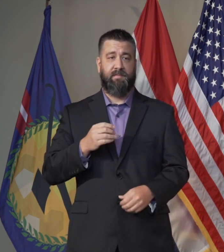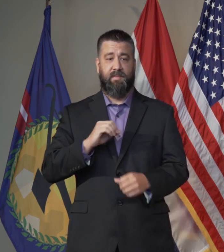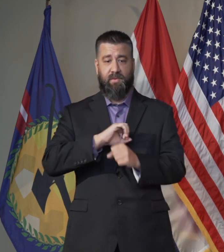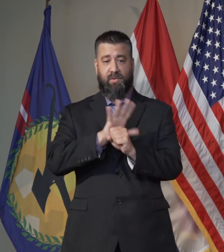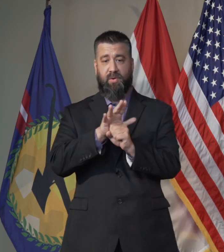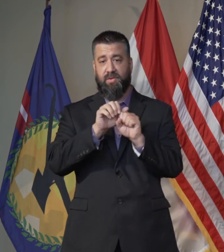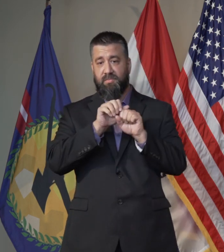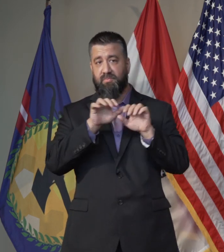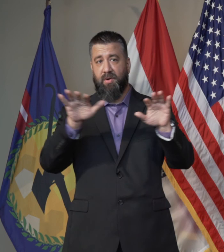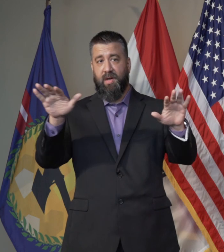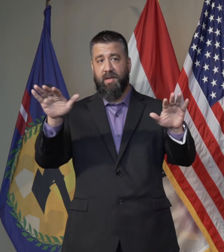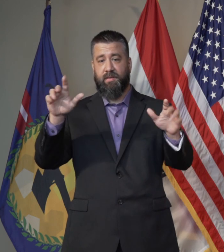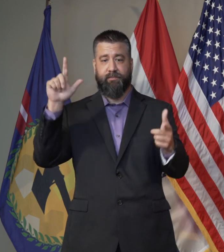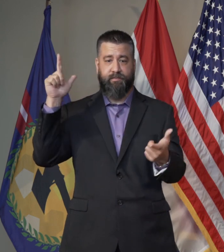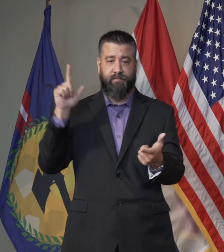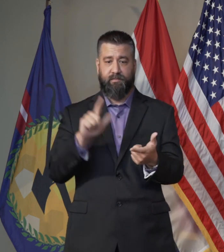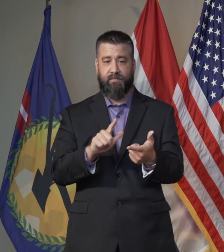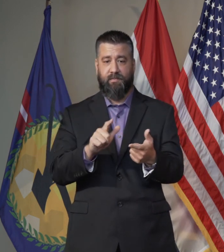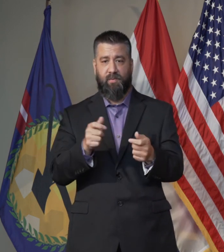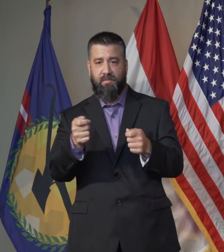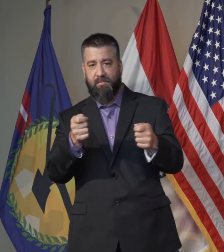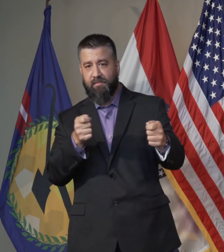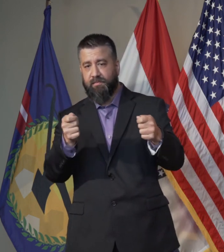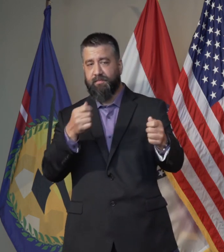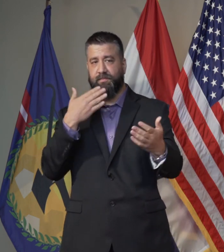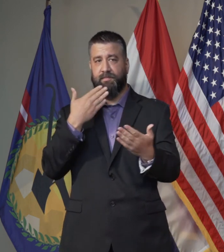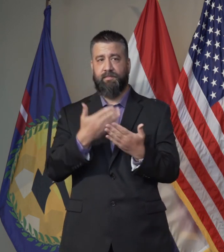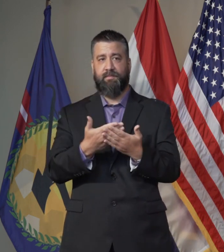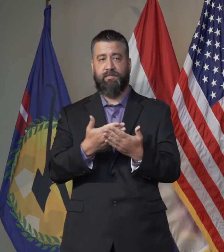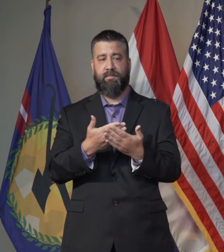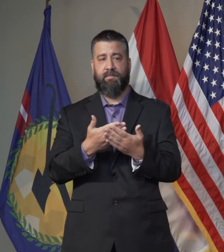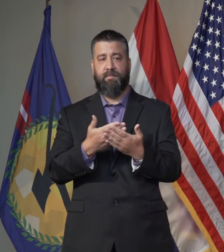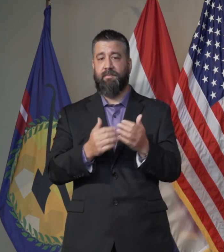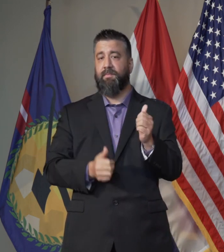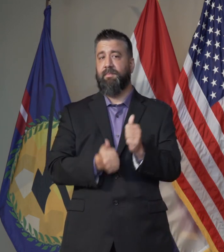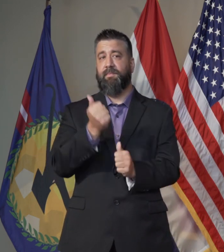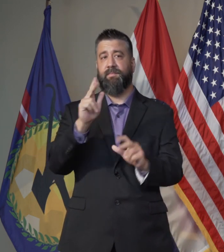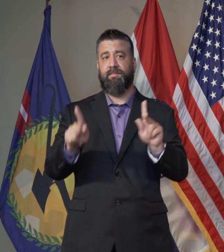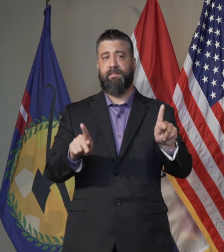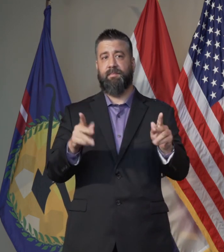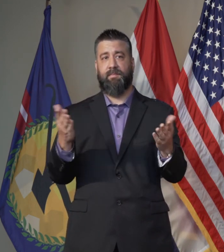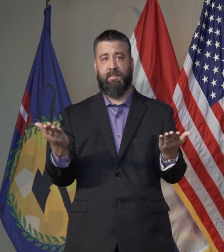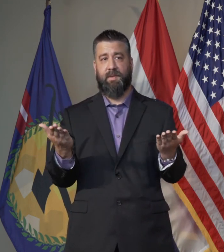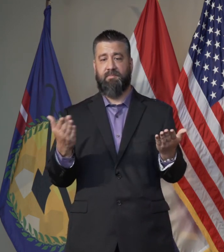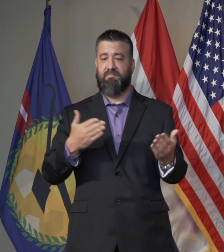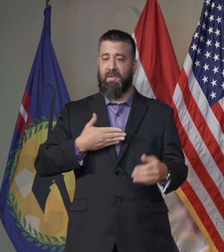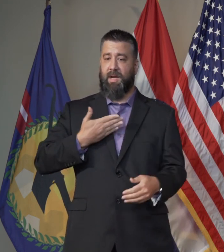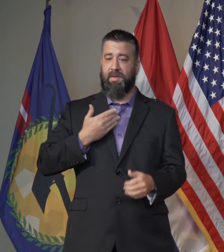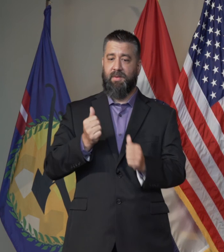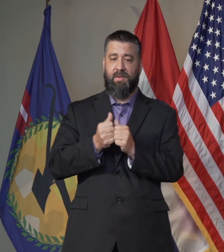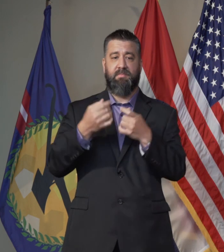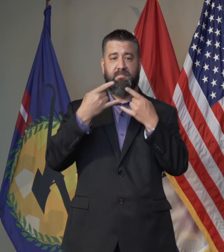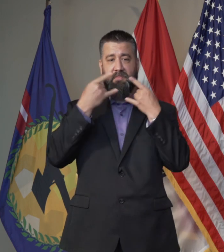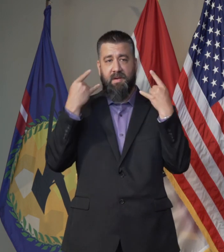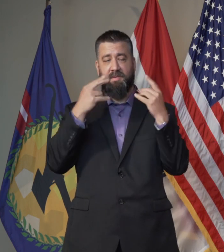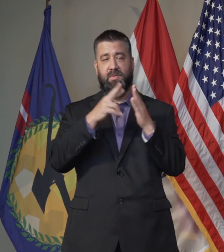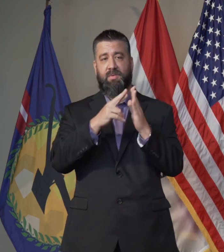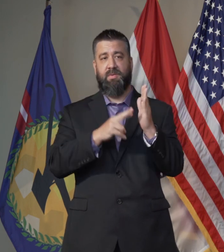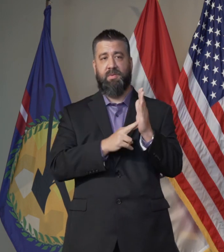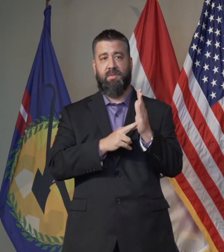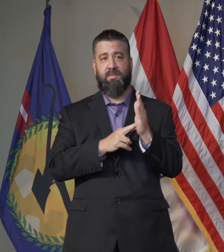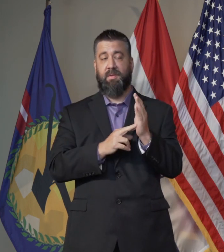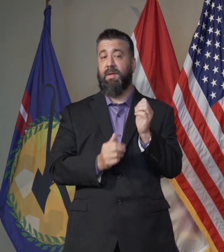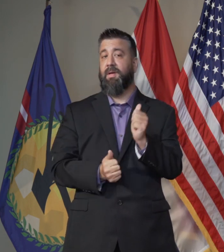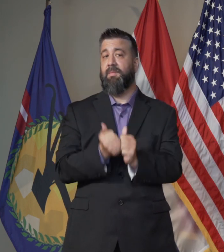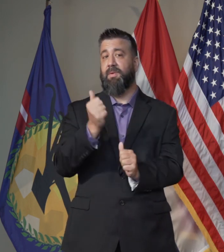of the virus is being managed the way it is, that most people in St. Louis County are happy with the mask mandates, and